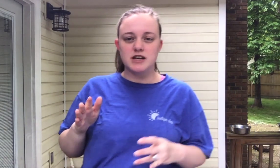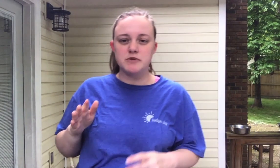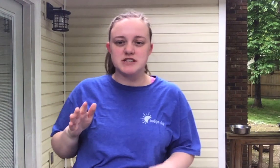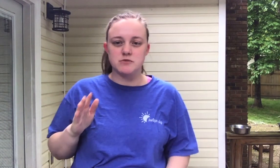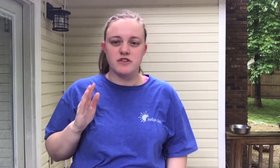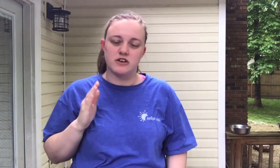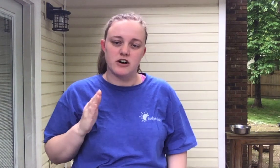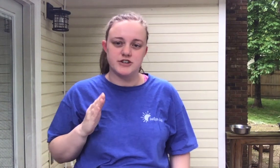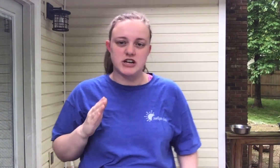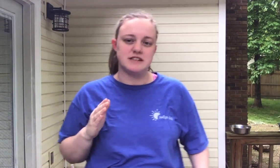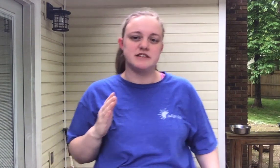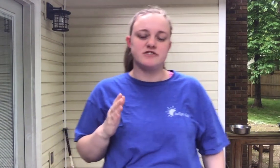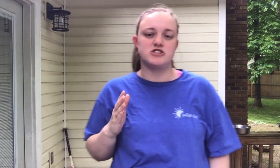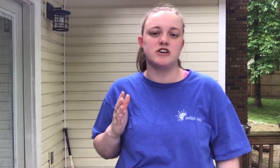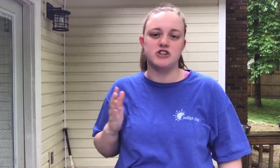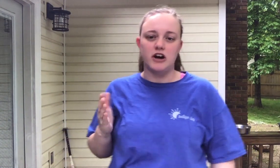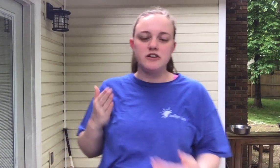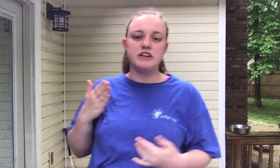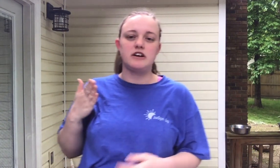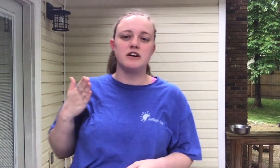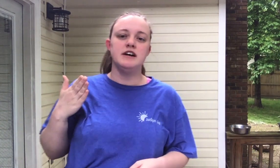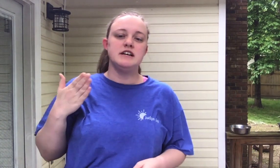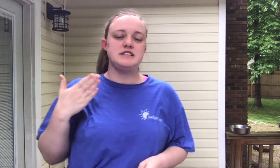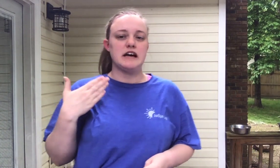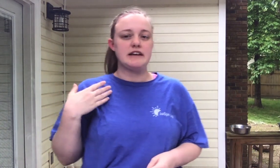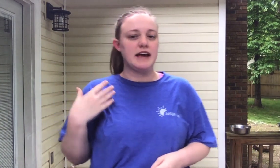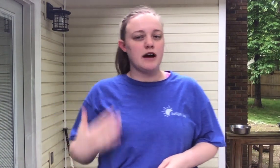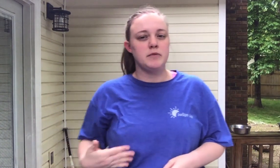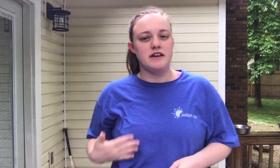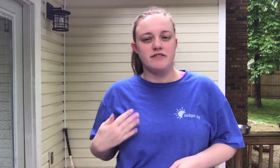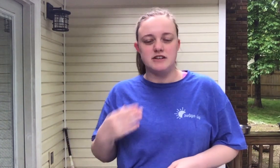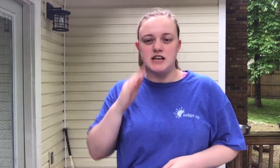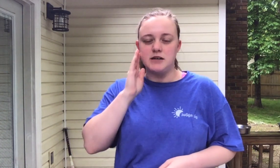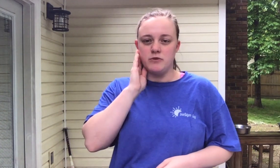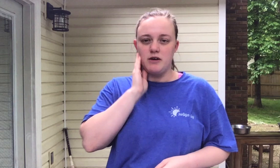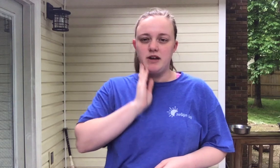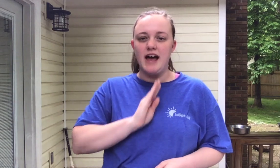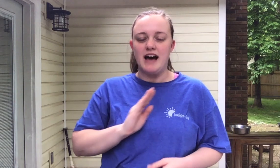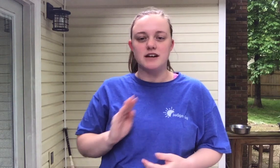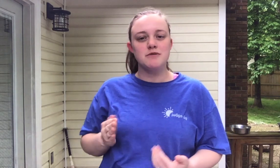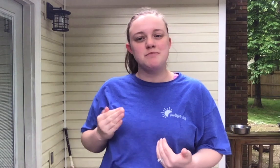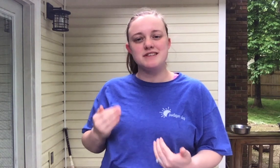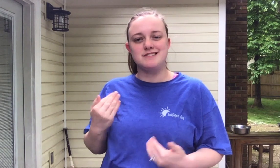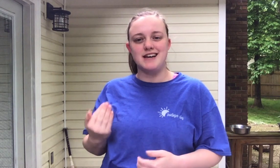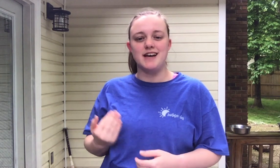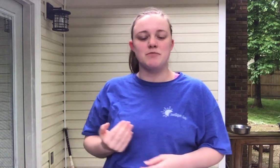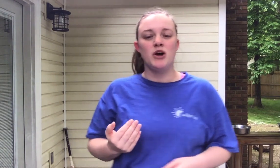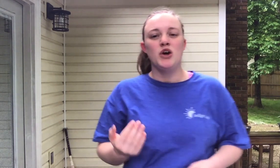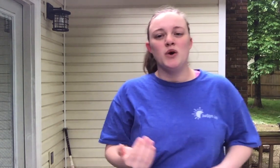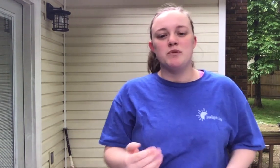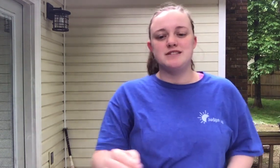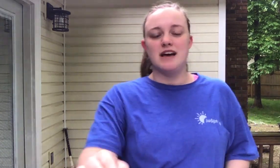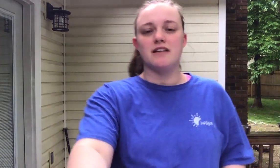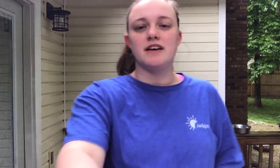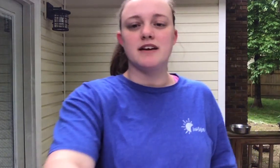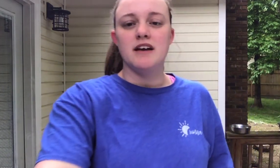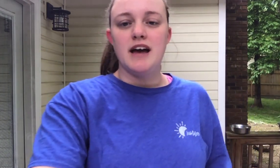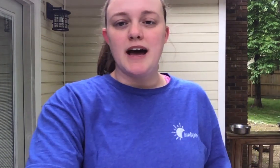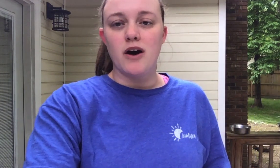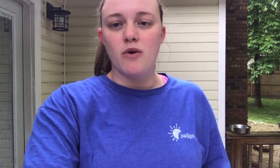did with the contrastive structure earlier, telling how many of each animal that we had, it would be the same with telling how